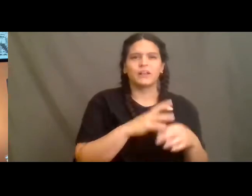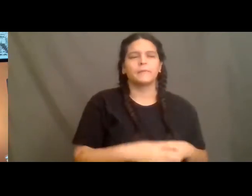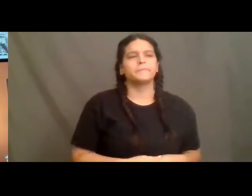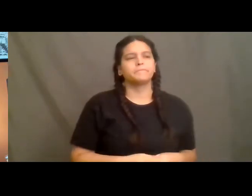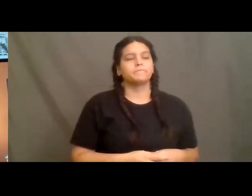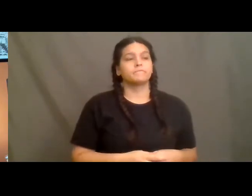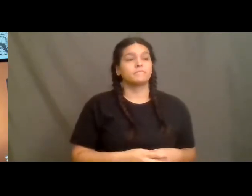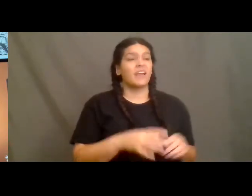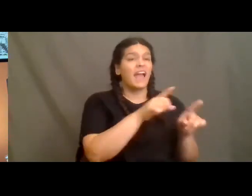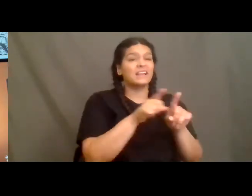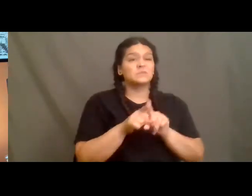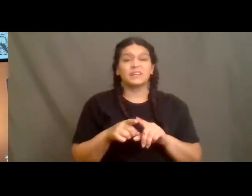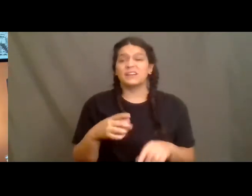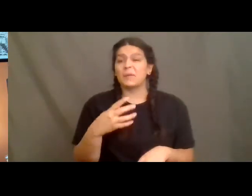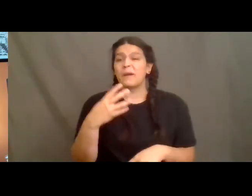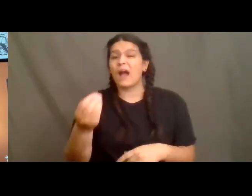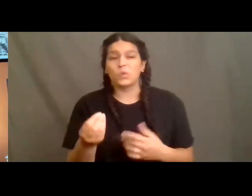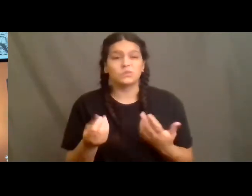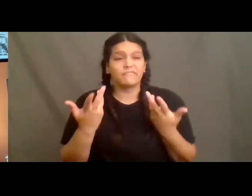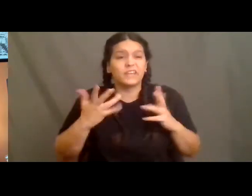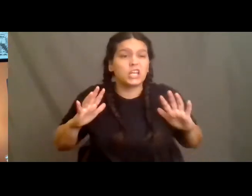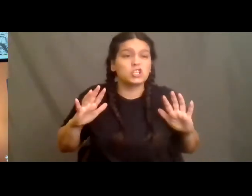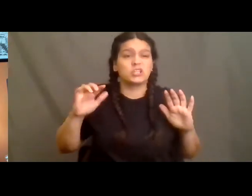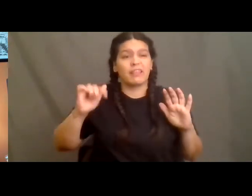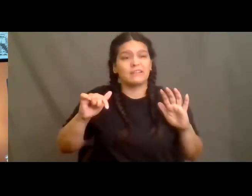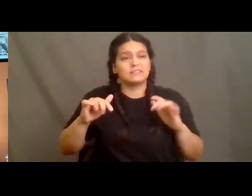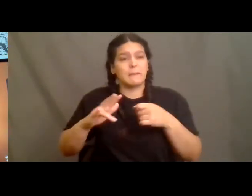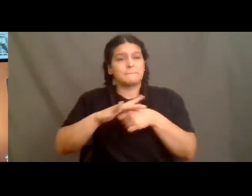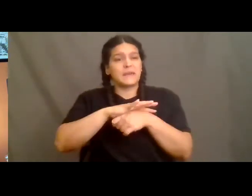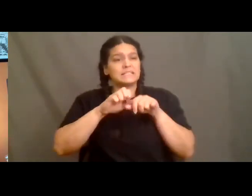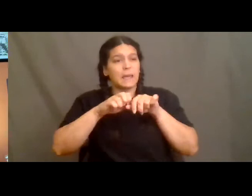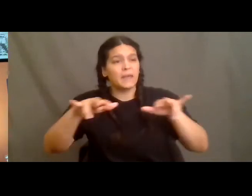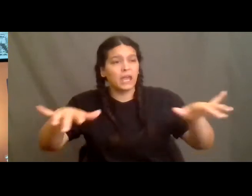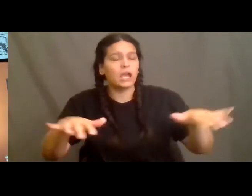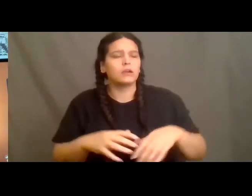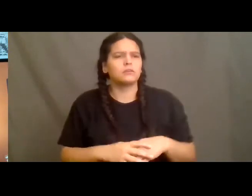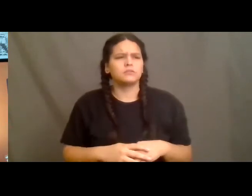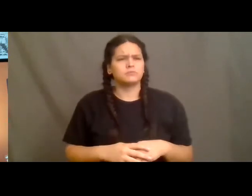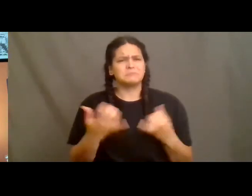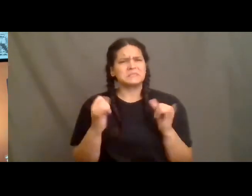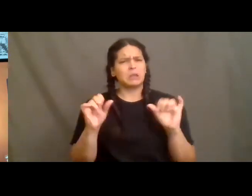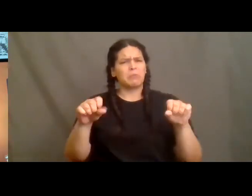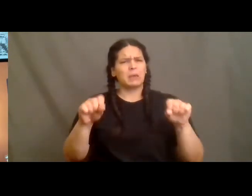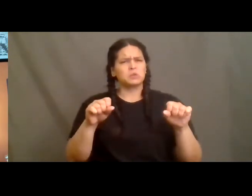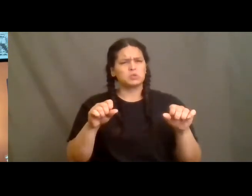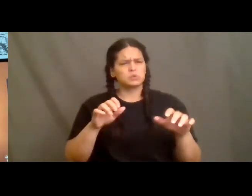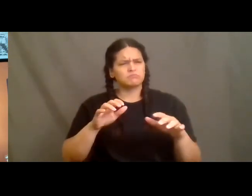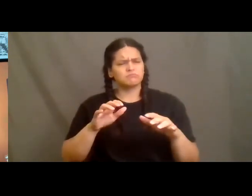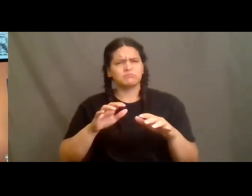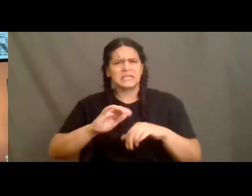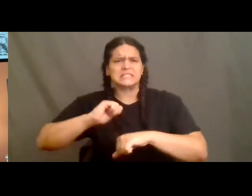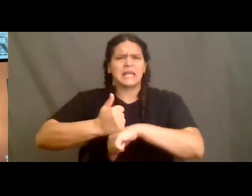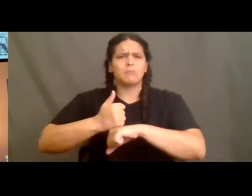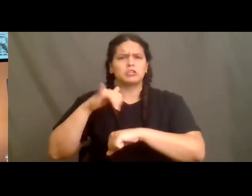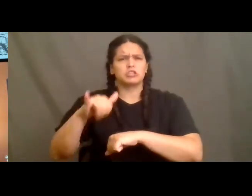even as we come out of this, you know, once we come out of this pandemic, that we'll be able to reestablish that with one another again.